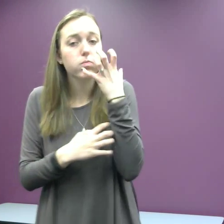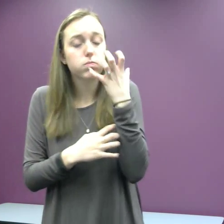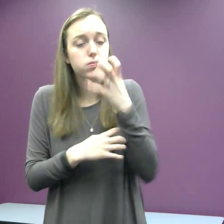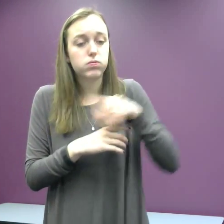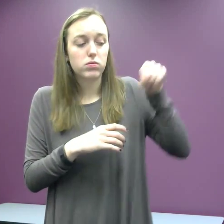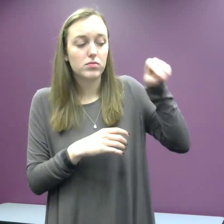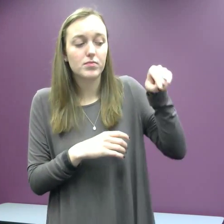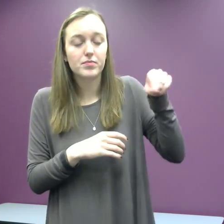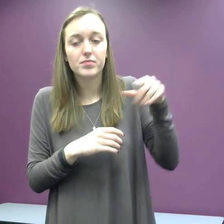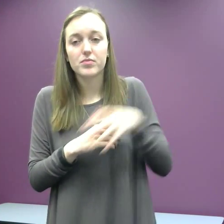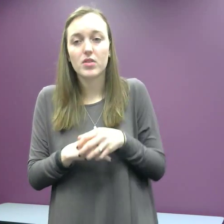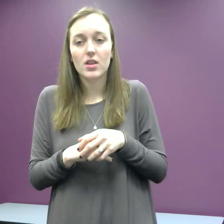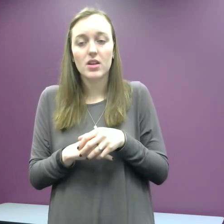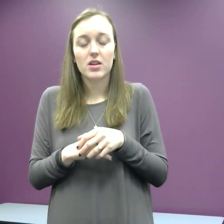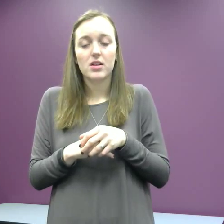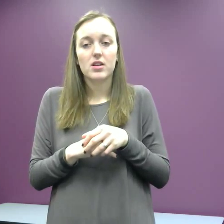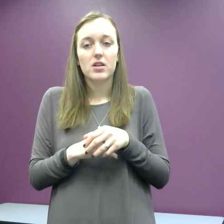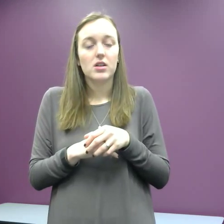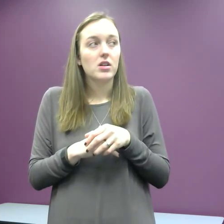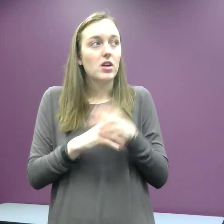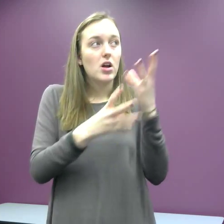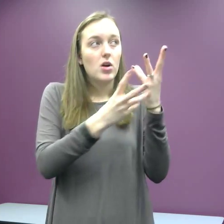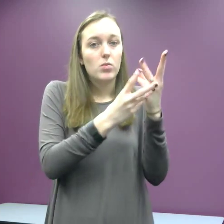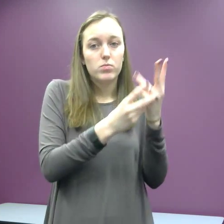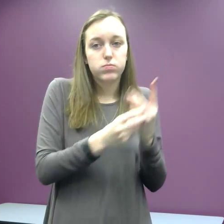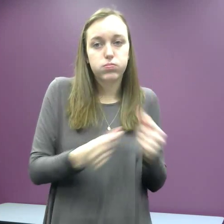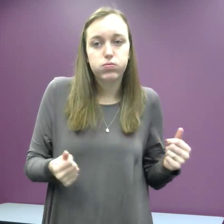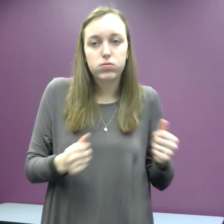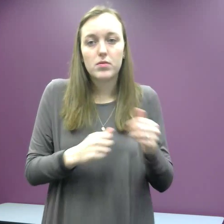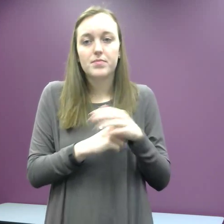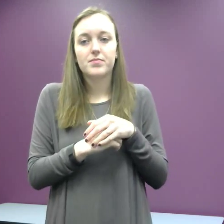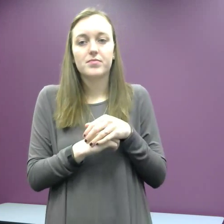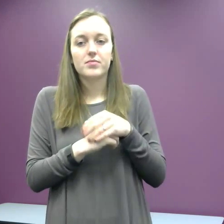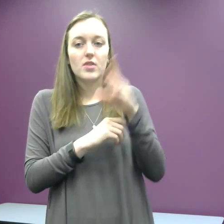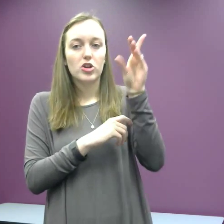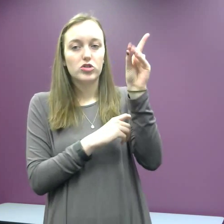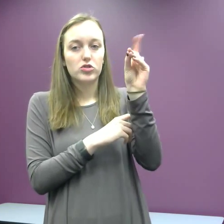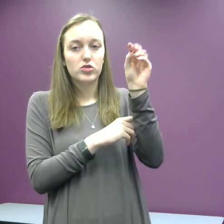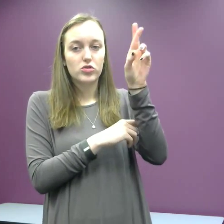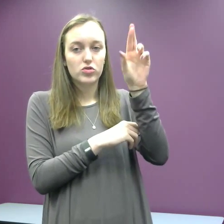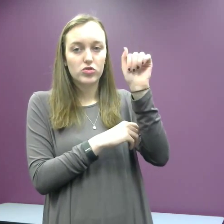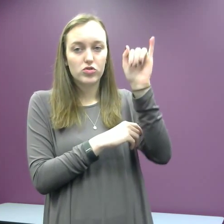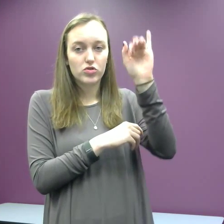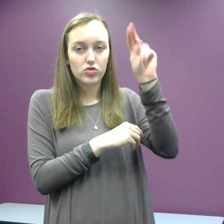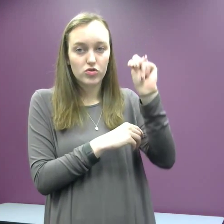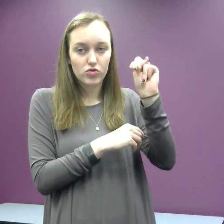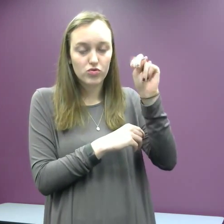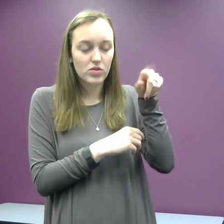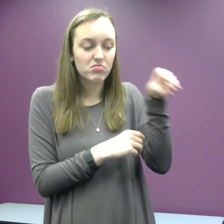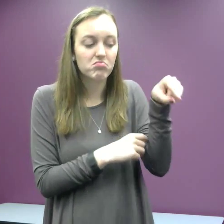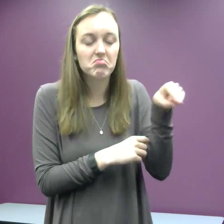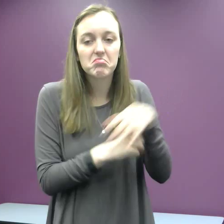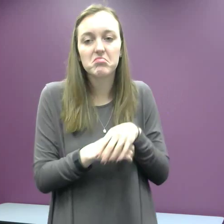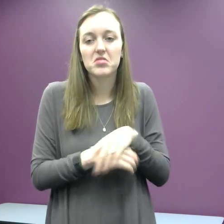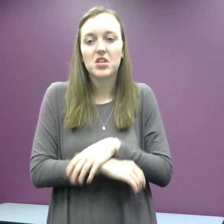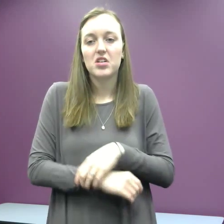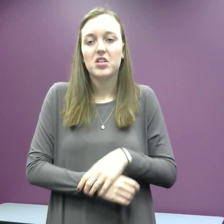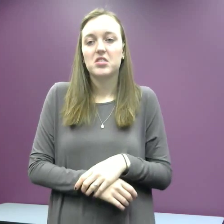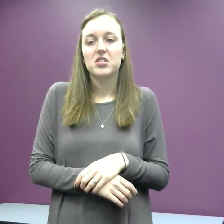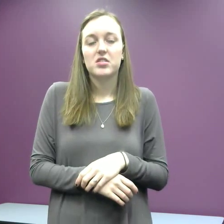the spa and returning the water to the spa, so it is all one system, and you leave the water in the pool stagnant for